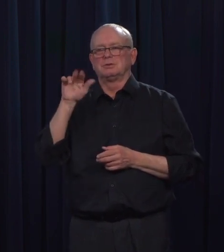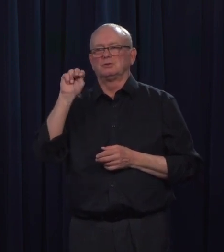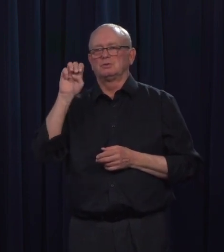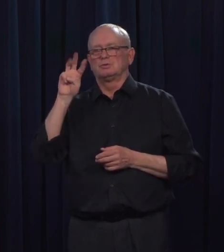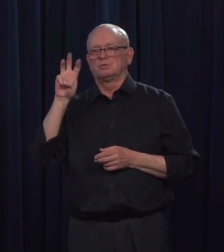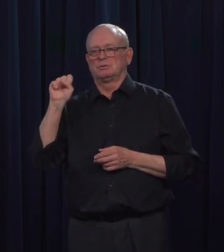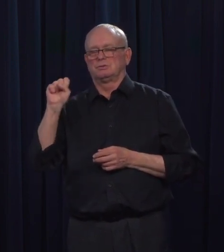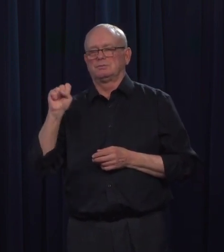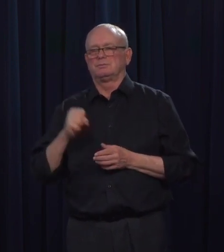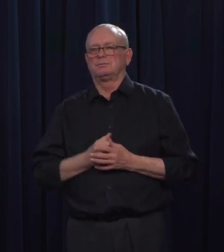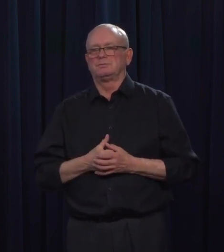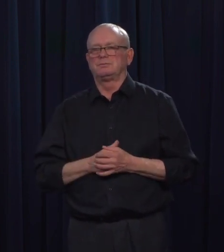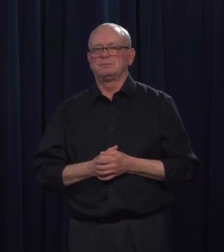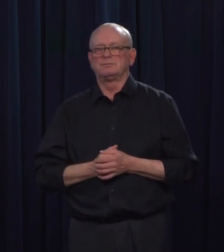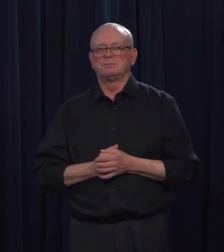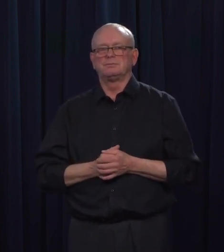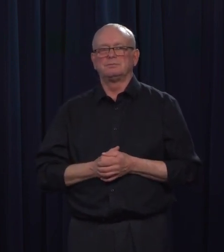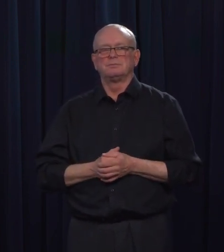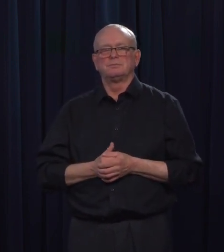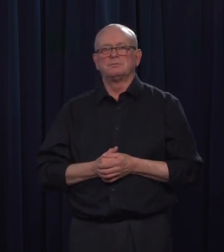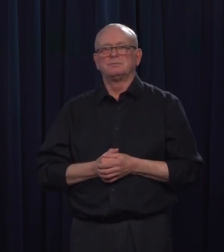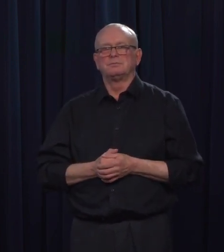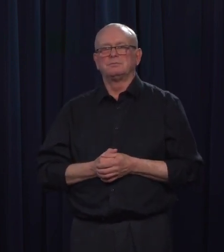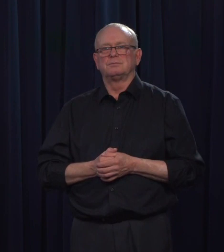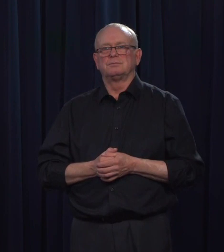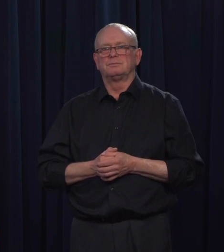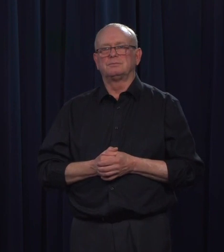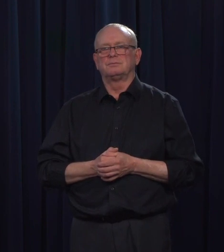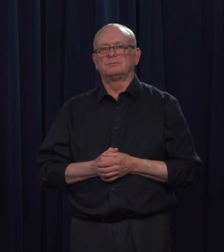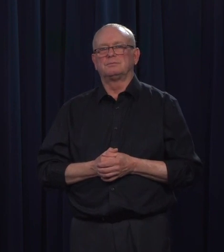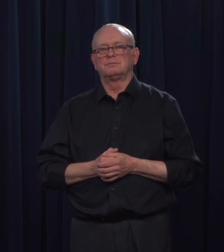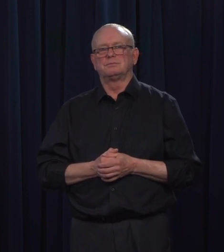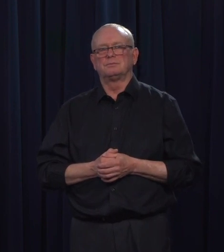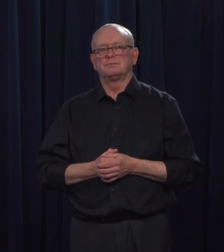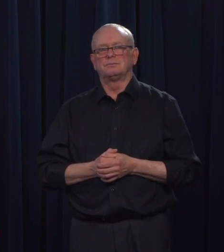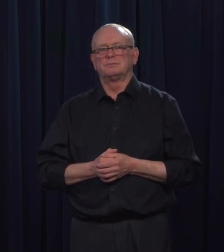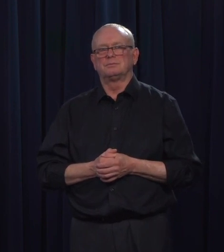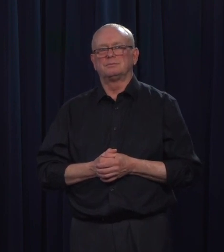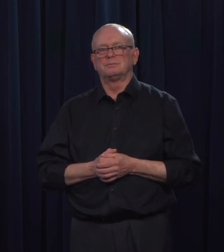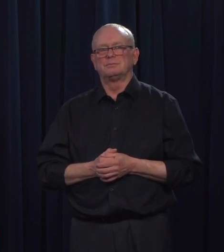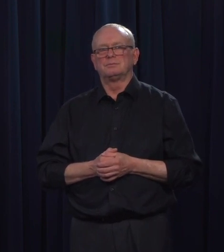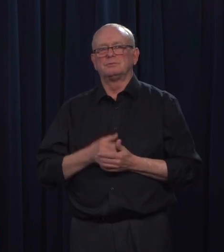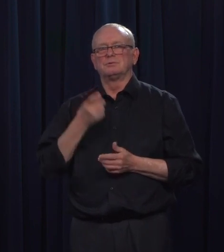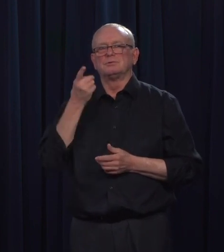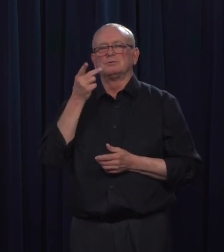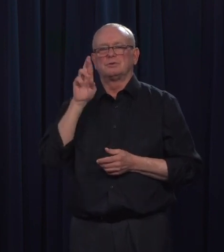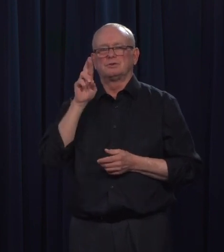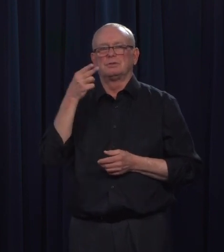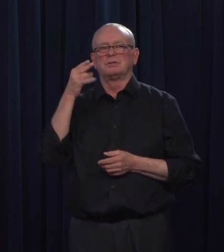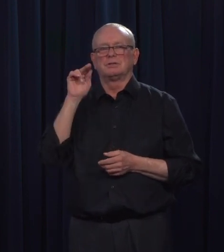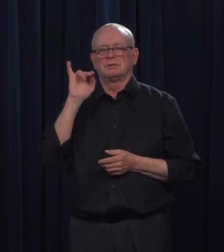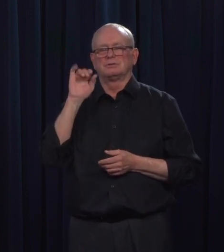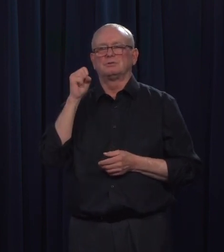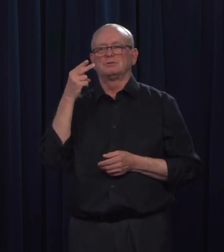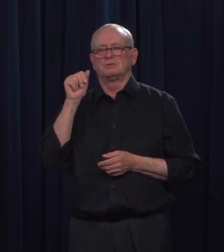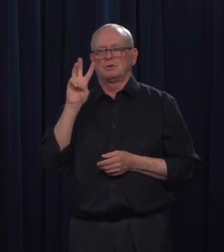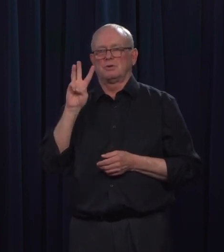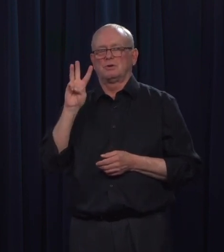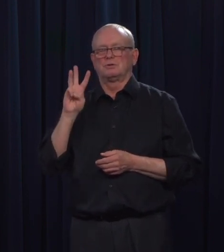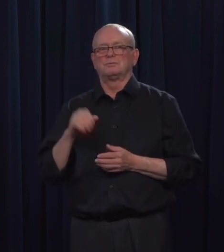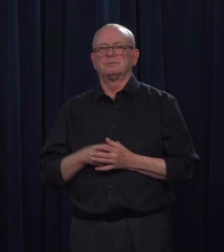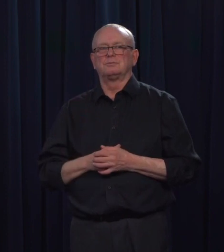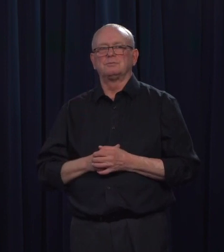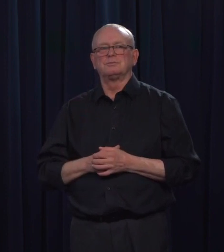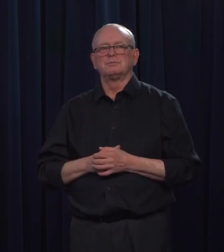Sasqui. This question is for Dr. Hinshaw. Last week, you said it was okay